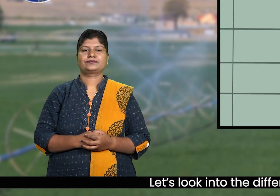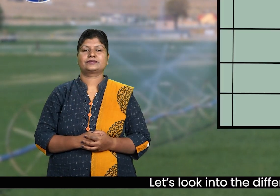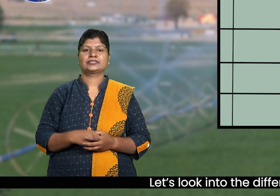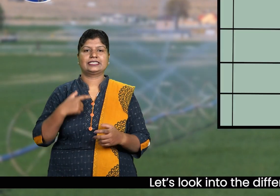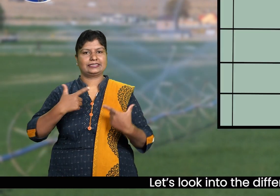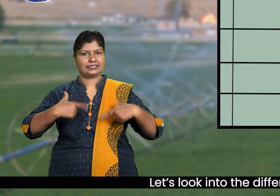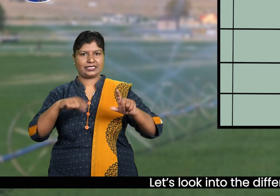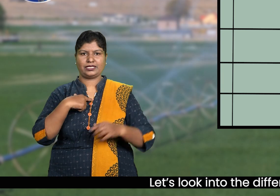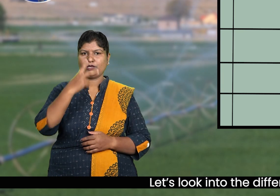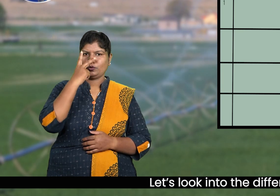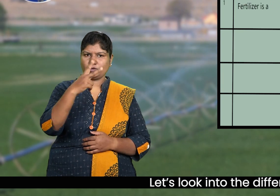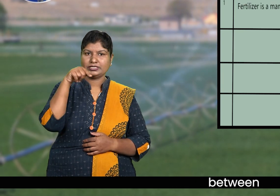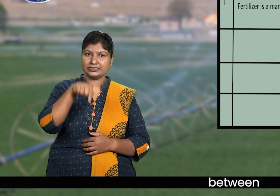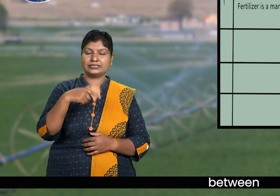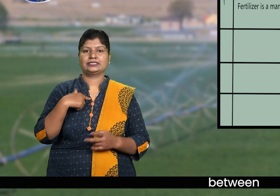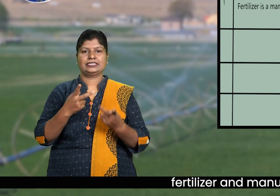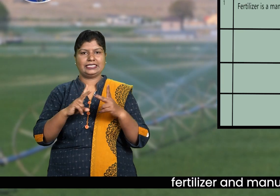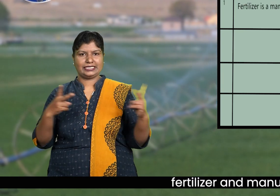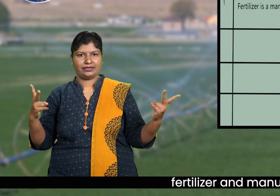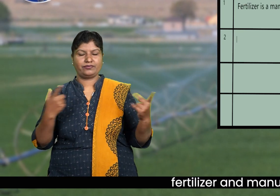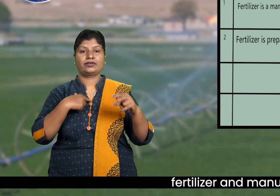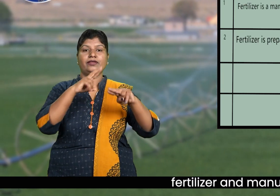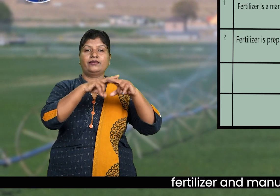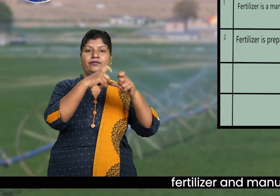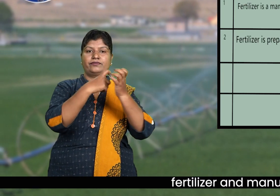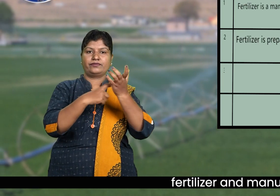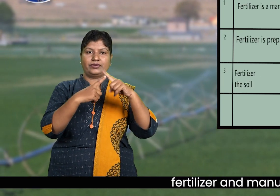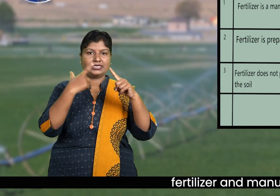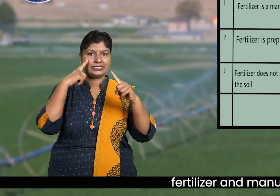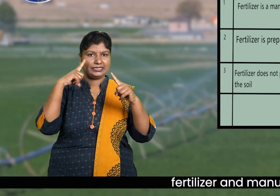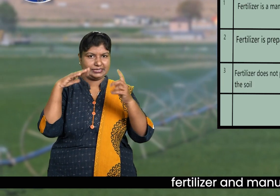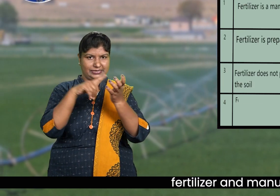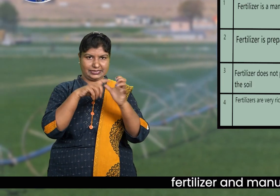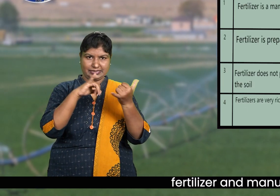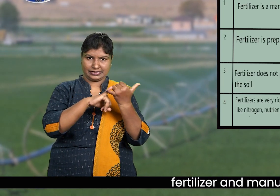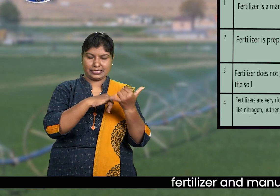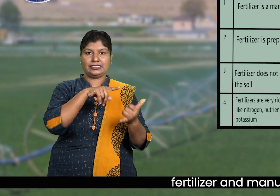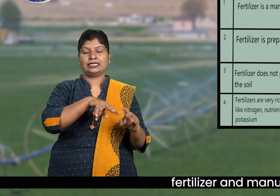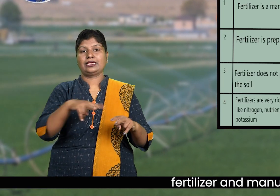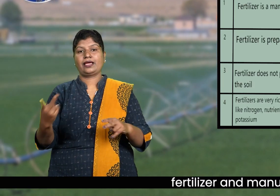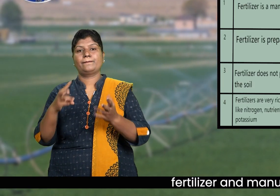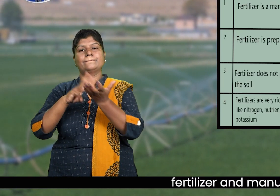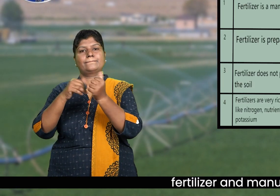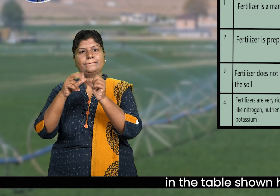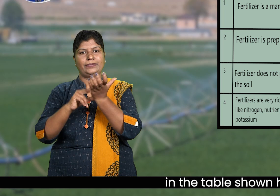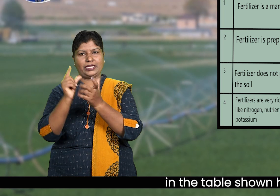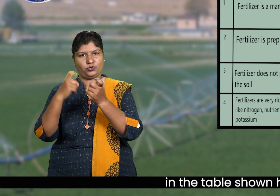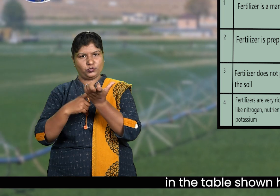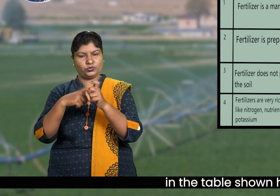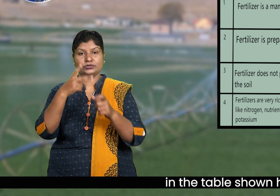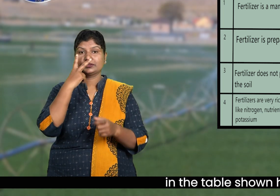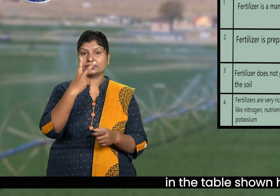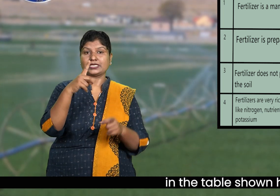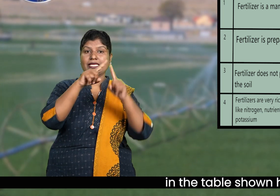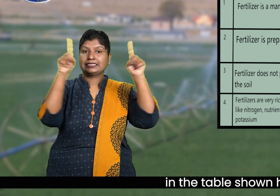Let's look into the differences between fertilizer and manure in the